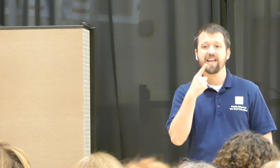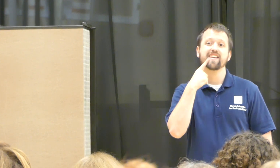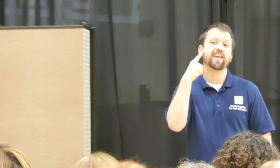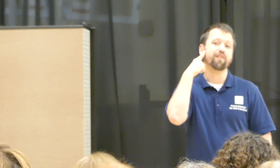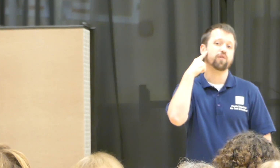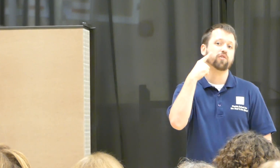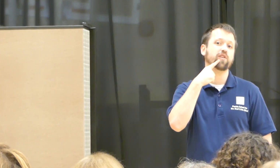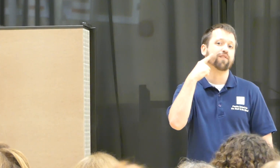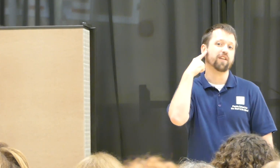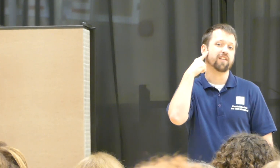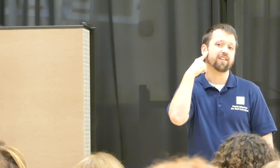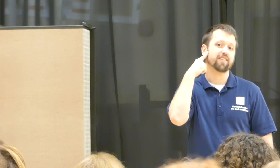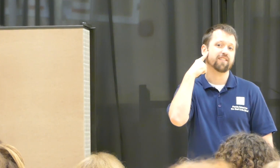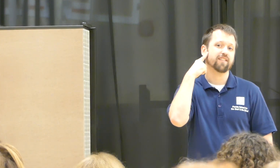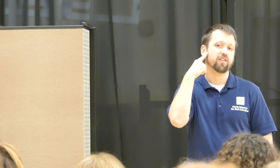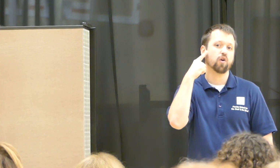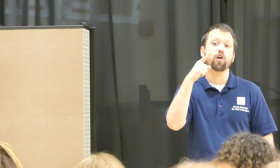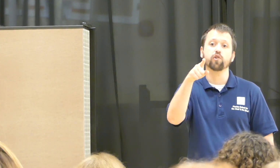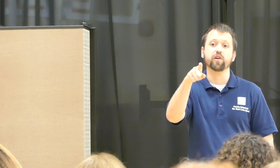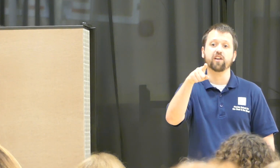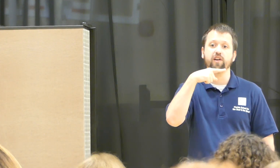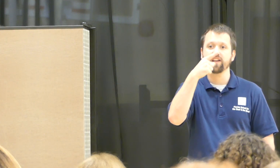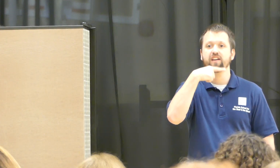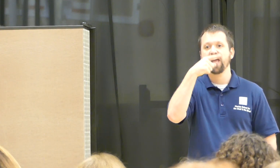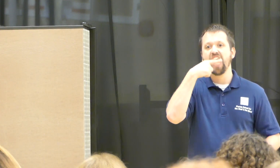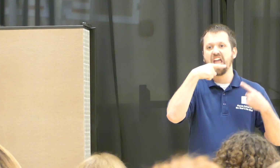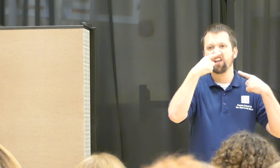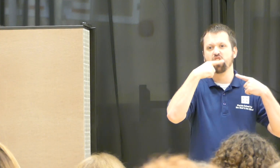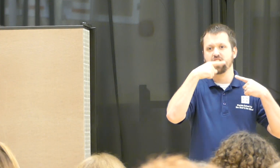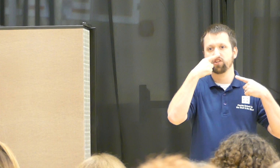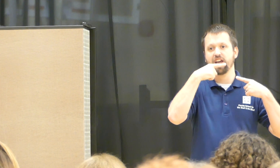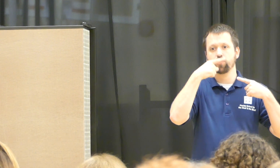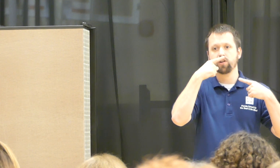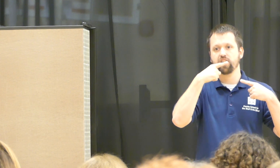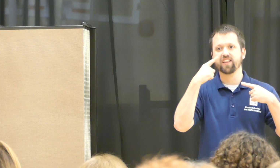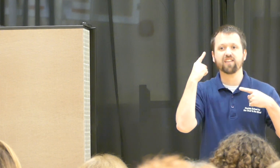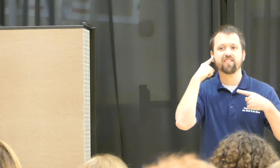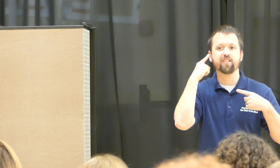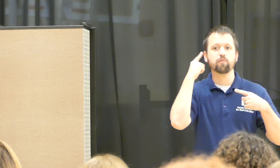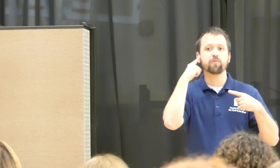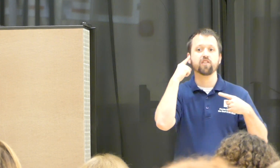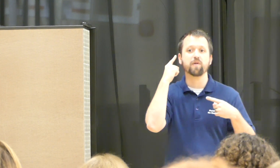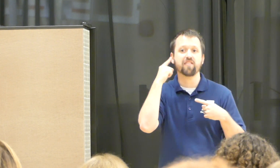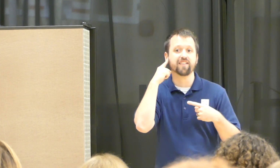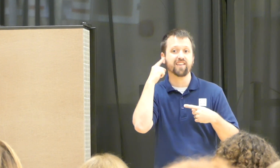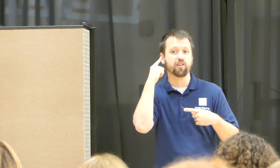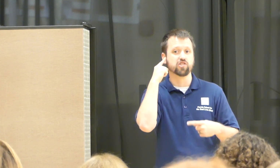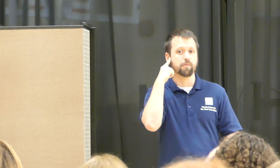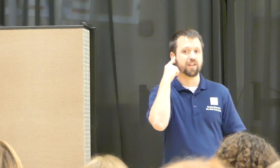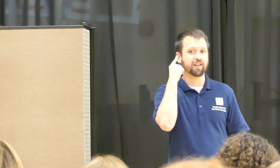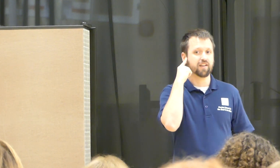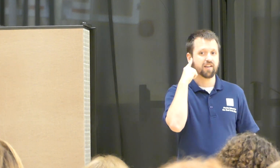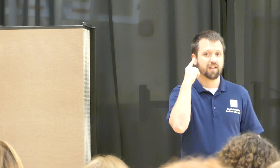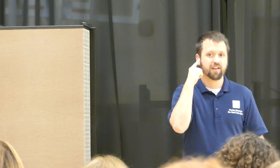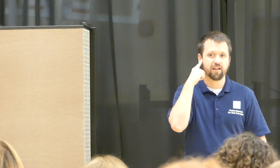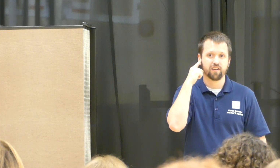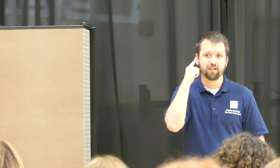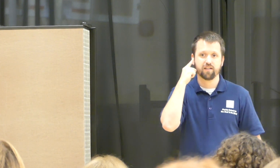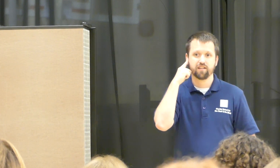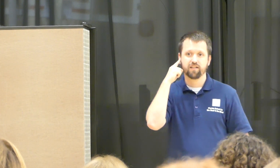Yeah, you do definitely. Or are you doing hearing? Here. Hearing. Yeah, do hearing like this. This means like to hear something. Right.